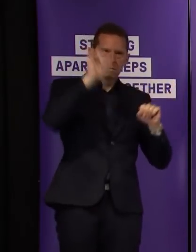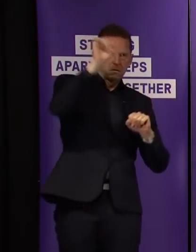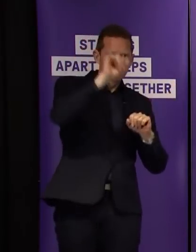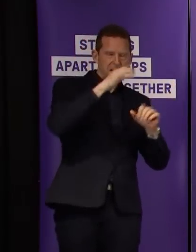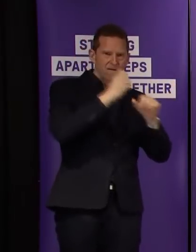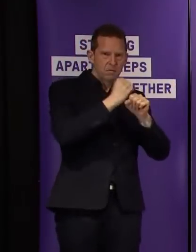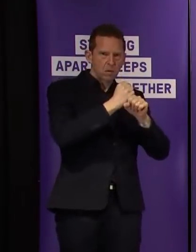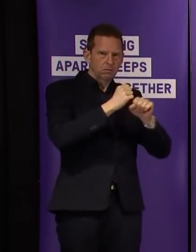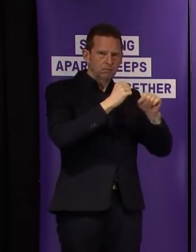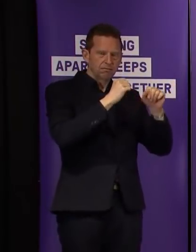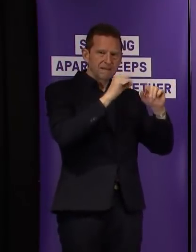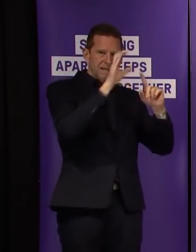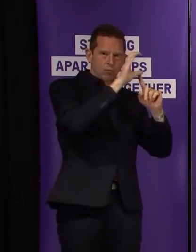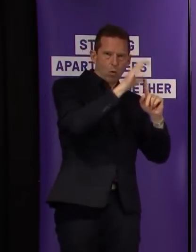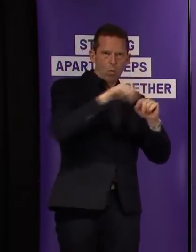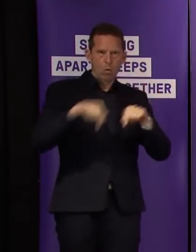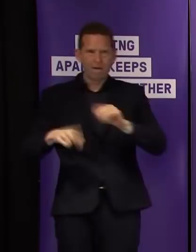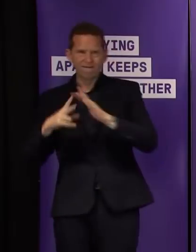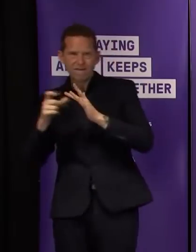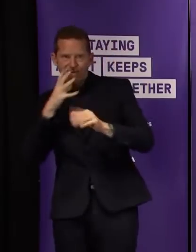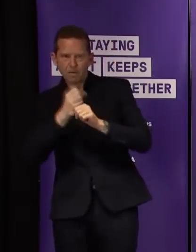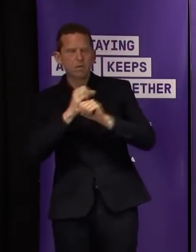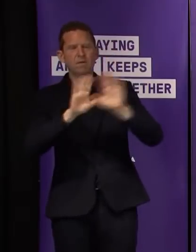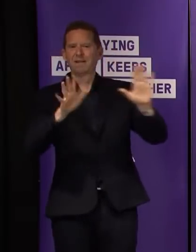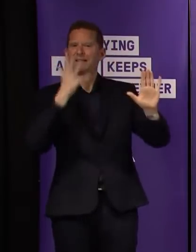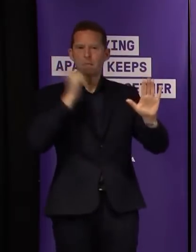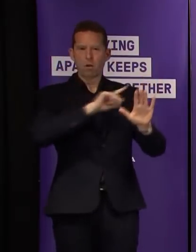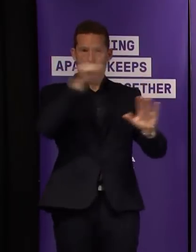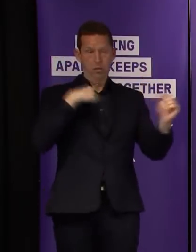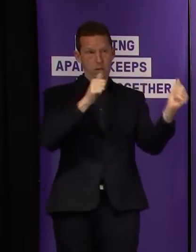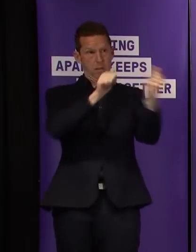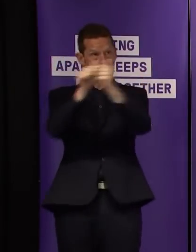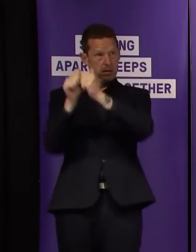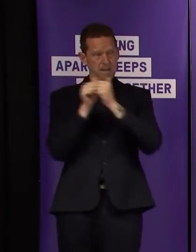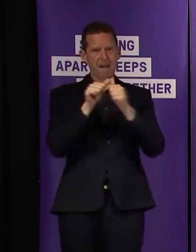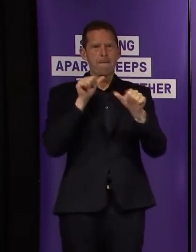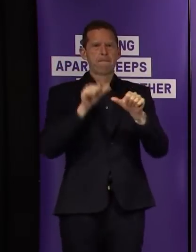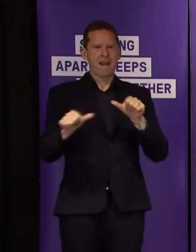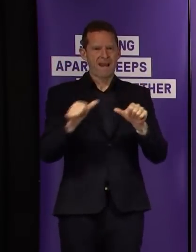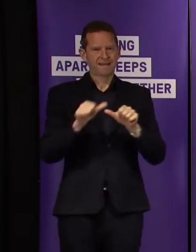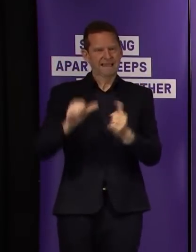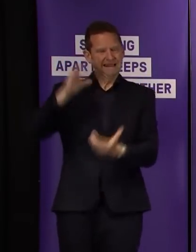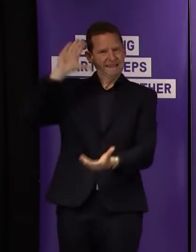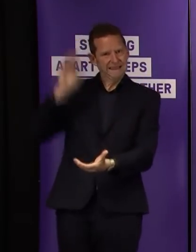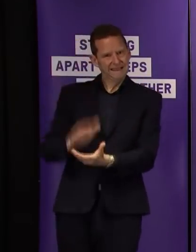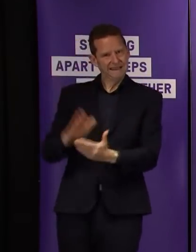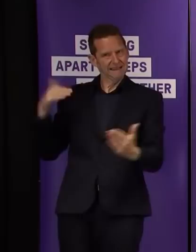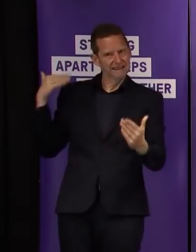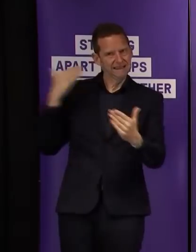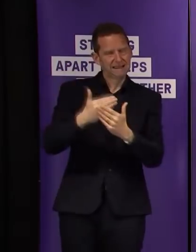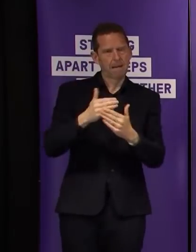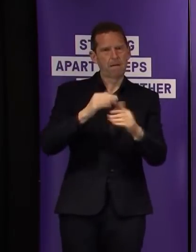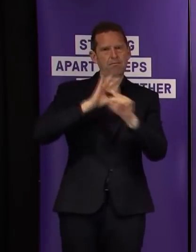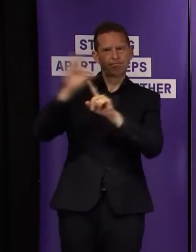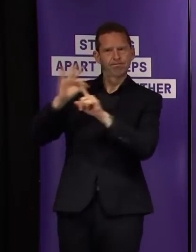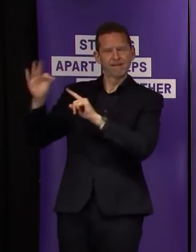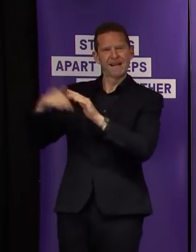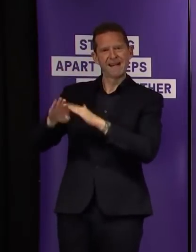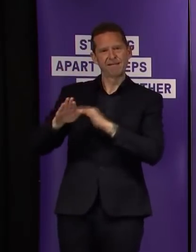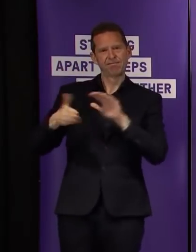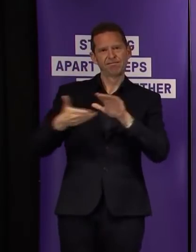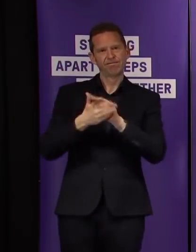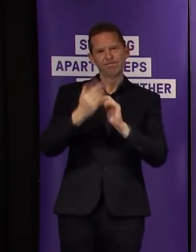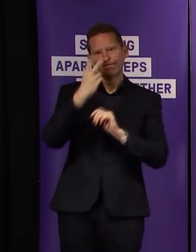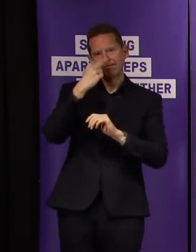from, but we're all working together, we are in an infinitely better position today with aged care than we have ever been. That's